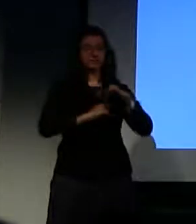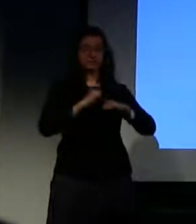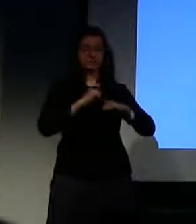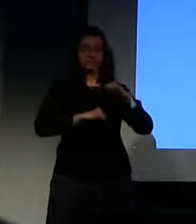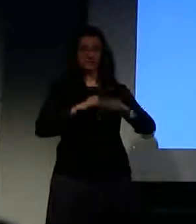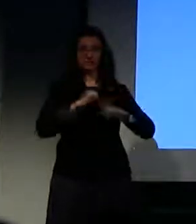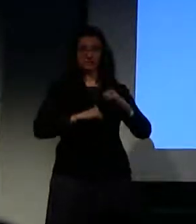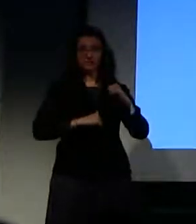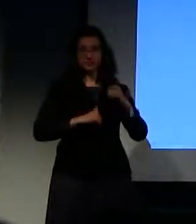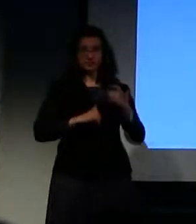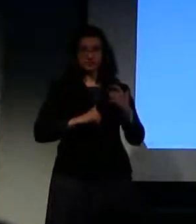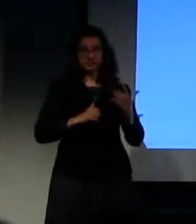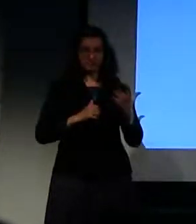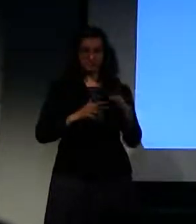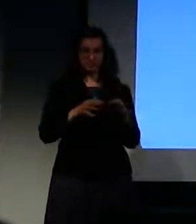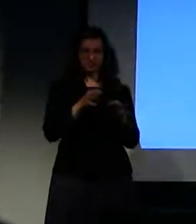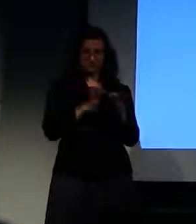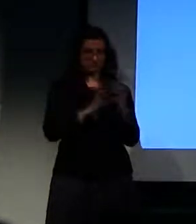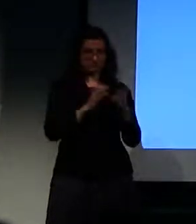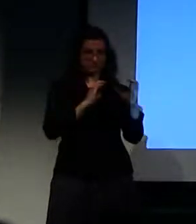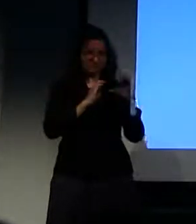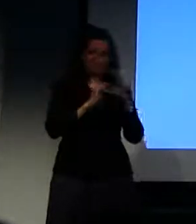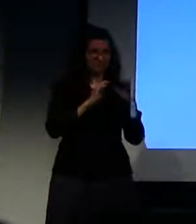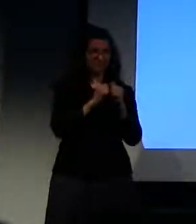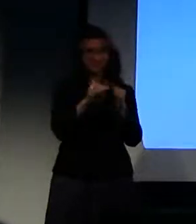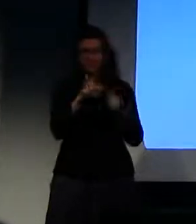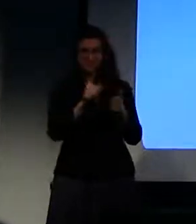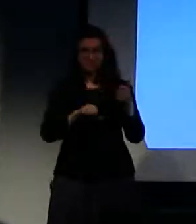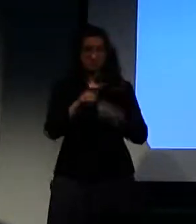we simply even communicate with people wasn't the same.